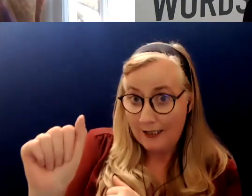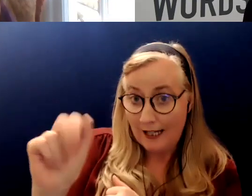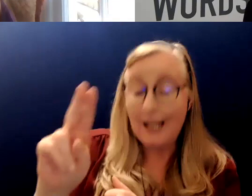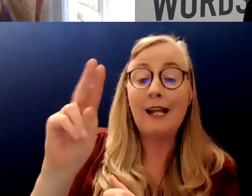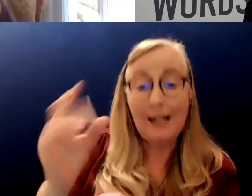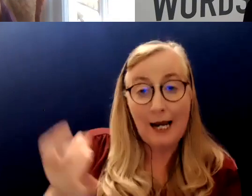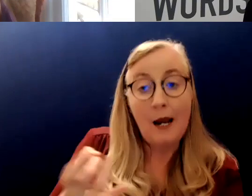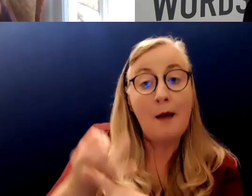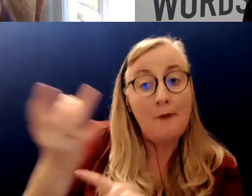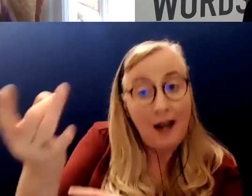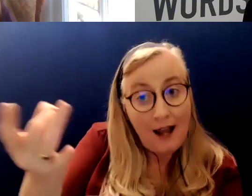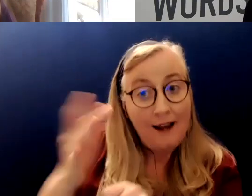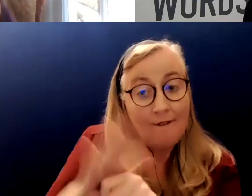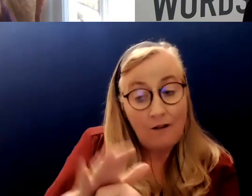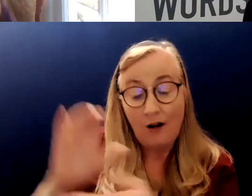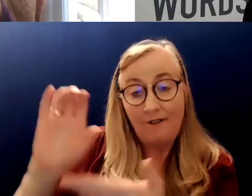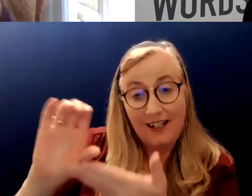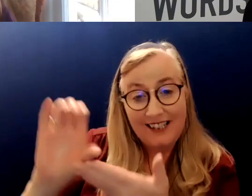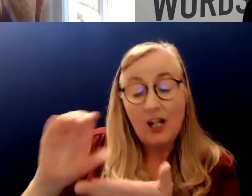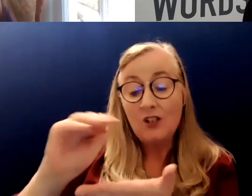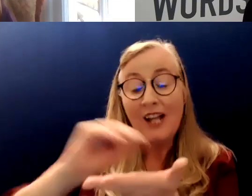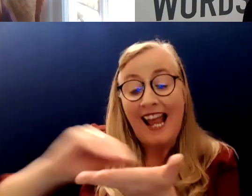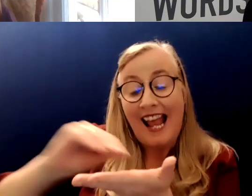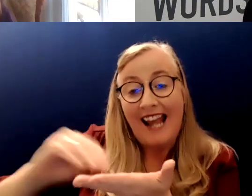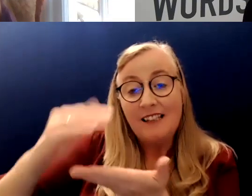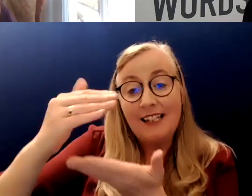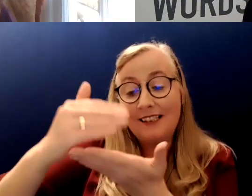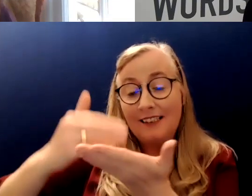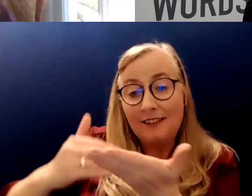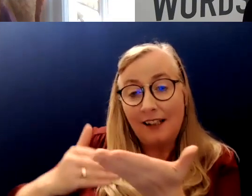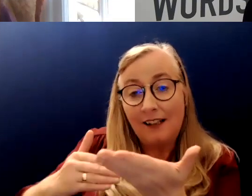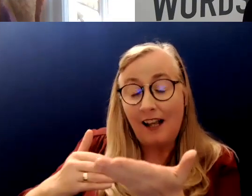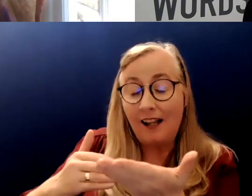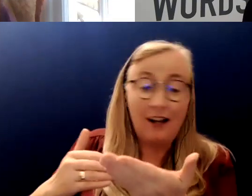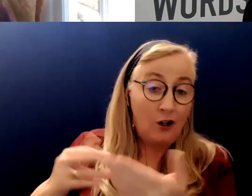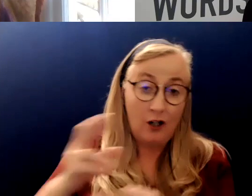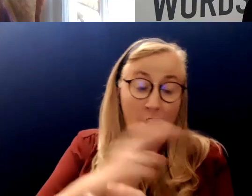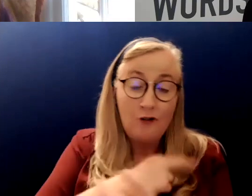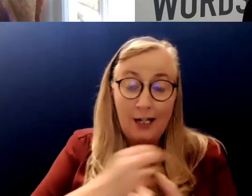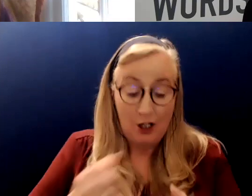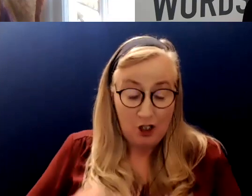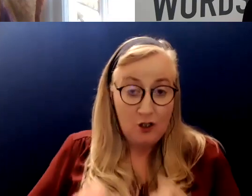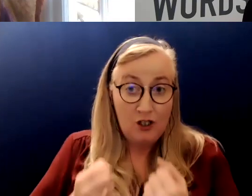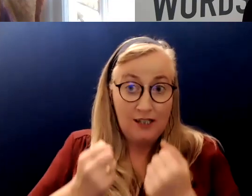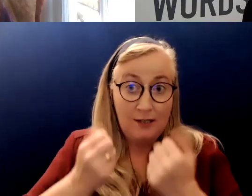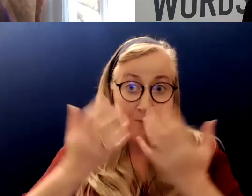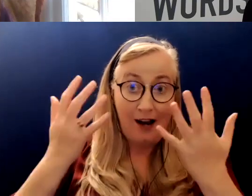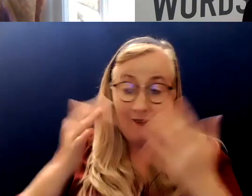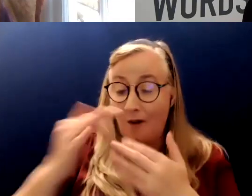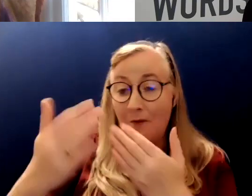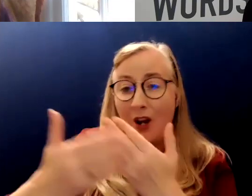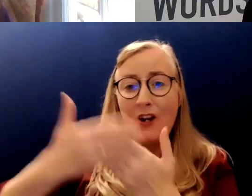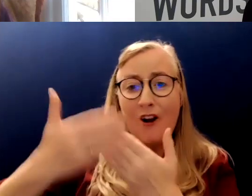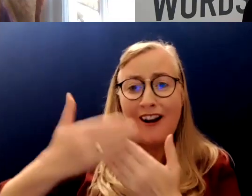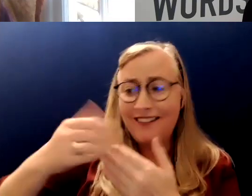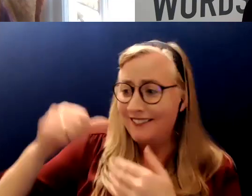scholarship. And the essays that we get are so inspiring from these younger generation of